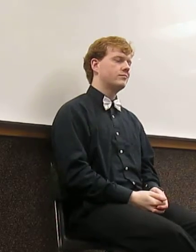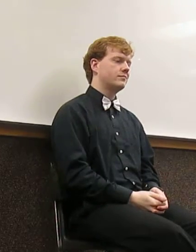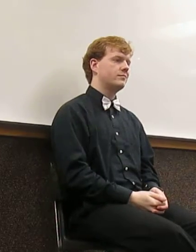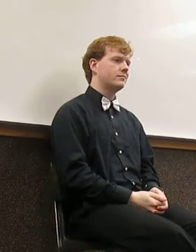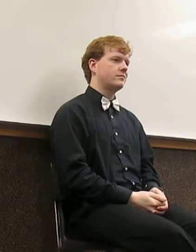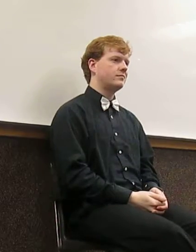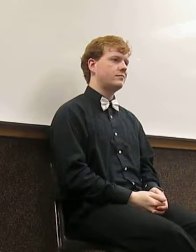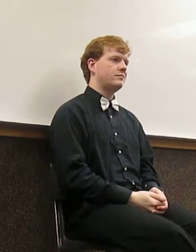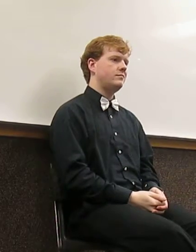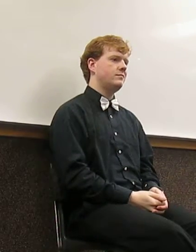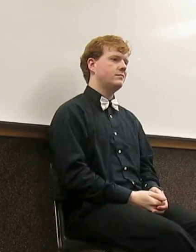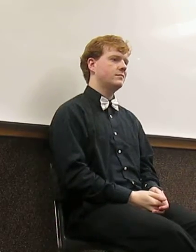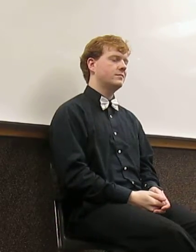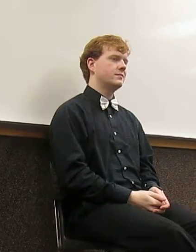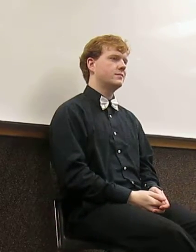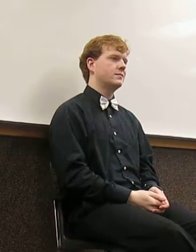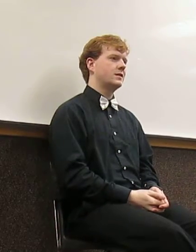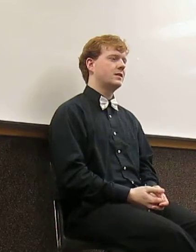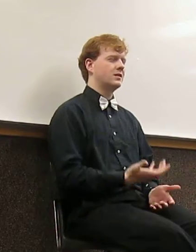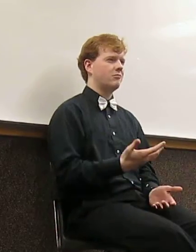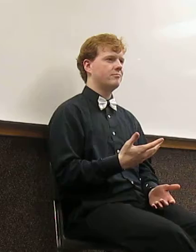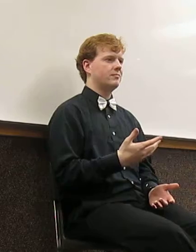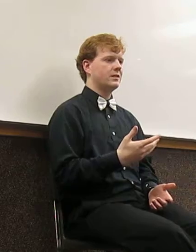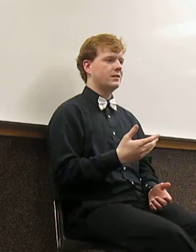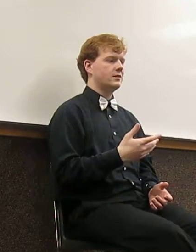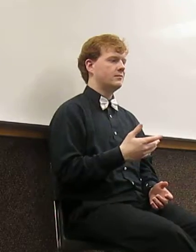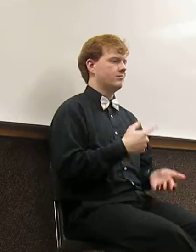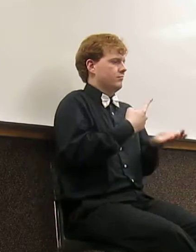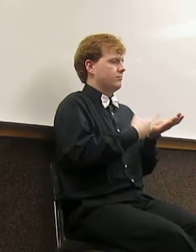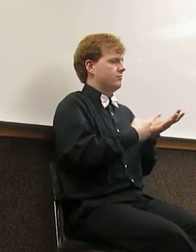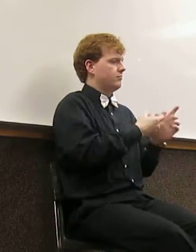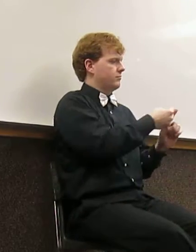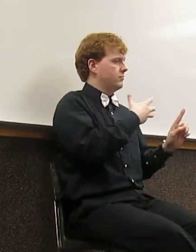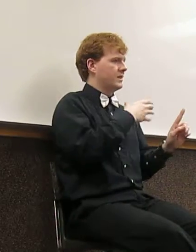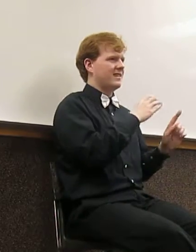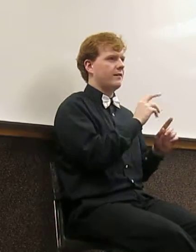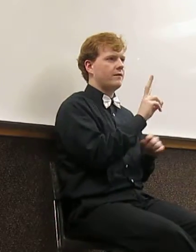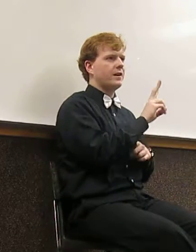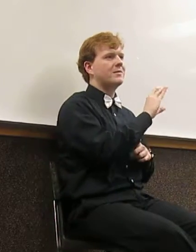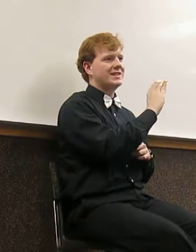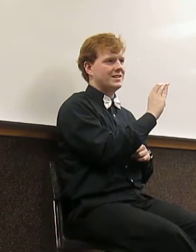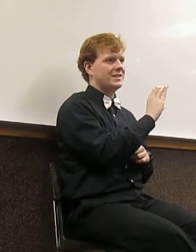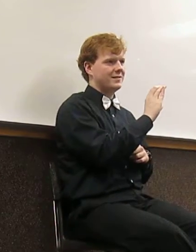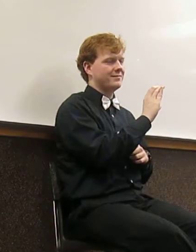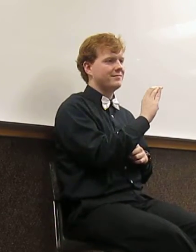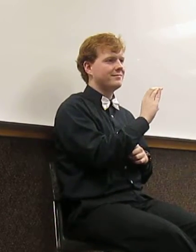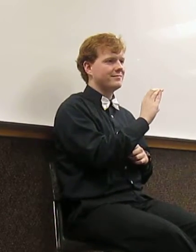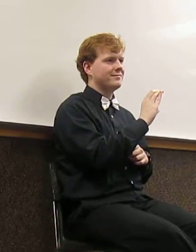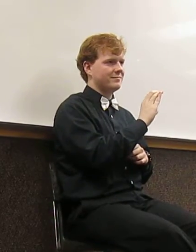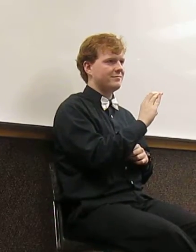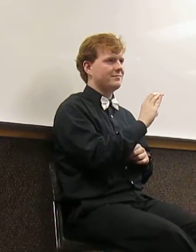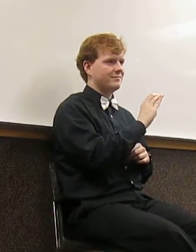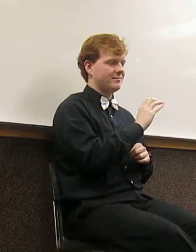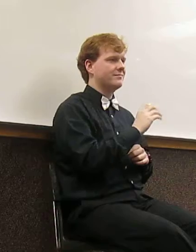on fat-soluble vitamins. Well, let's just talk about C real quick. It's water-soluble. What does vitamin C do for us?